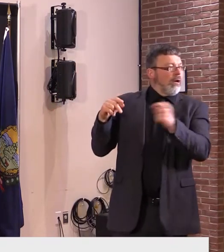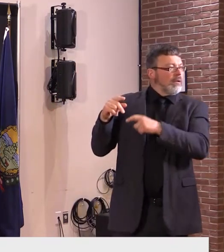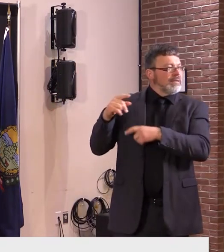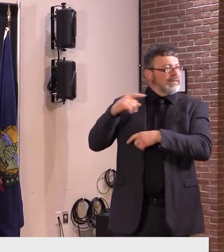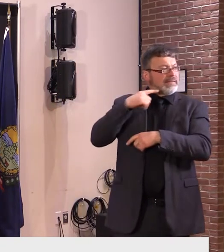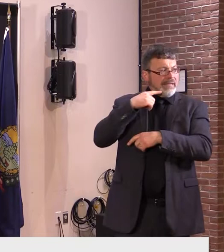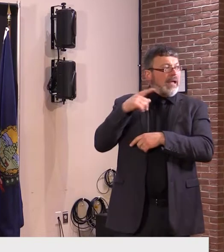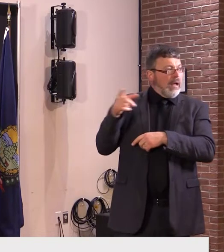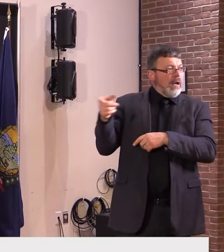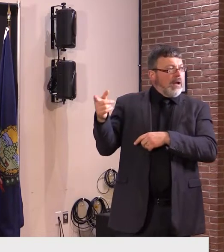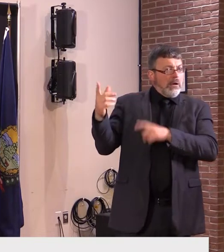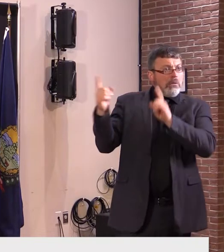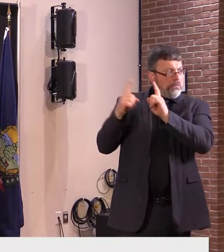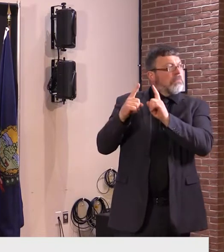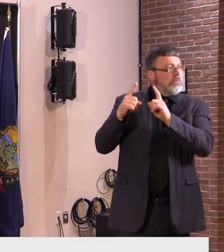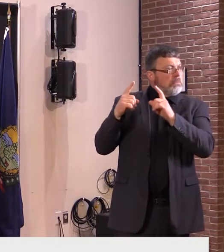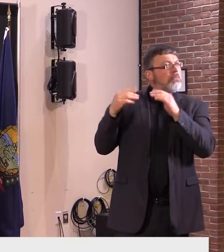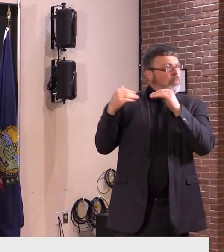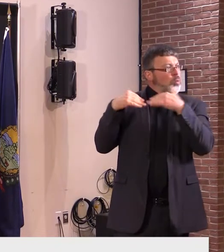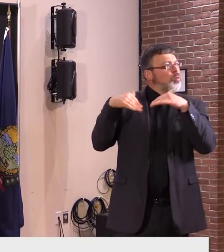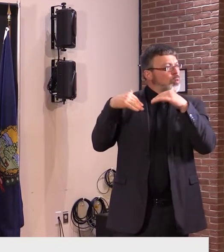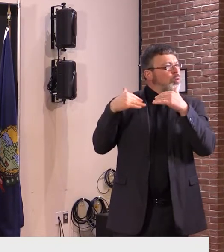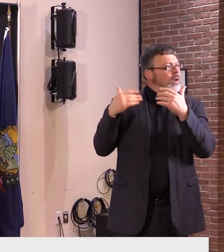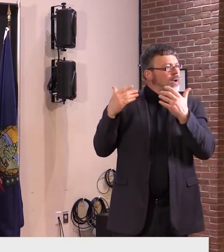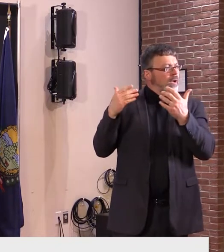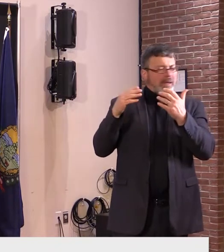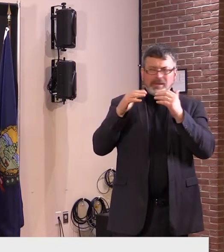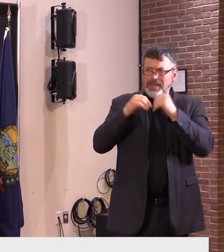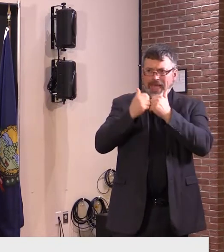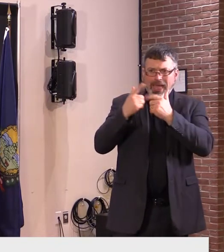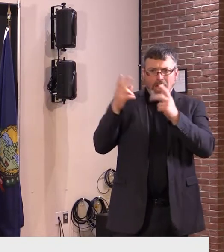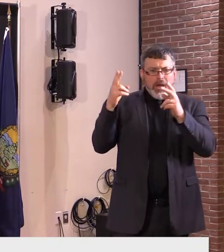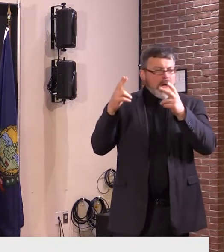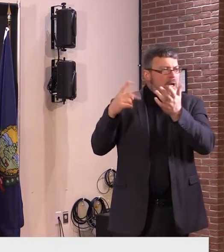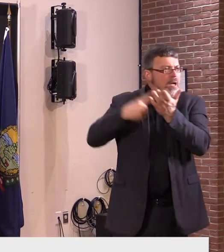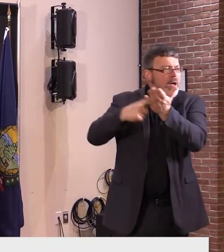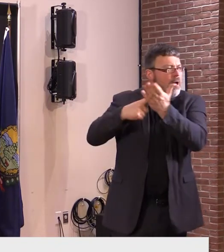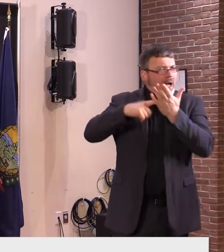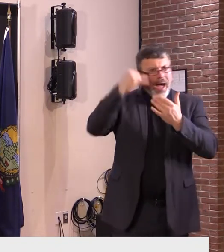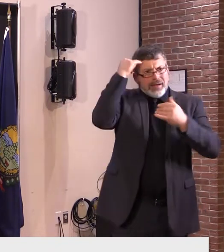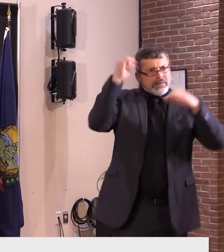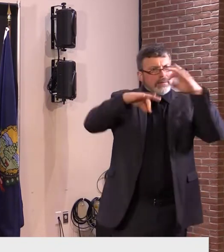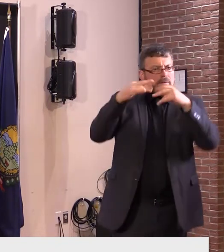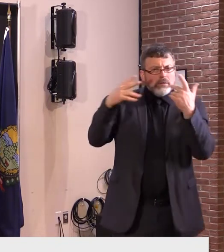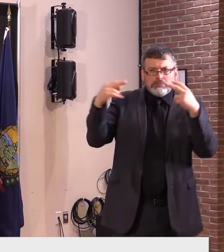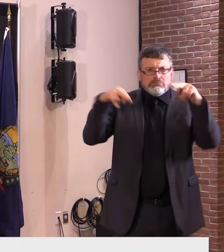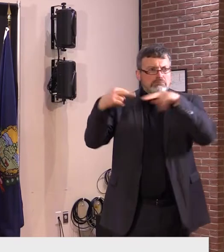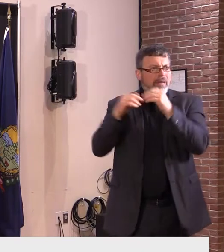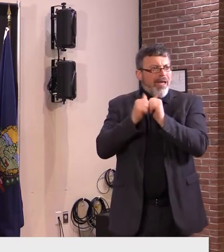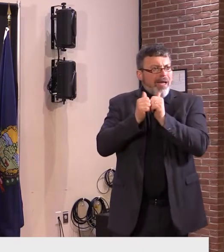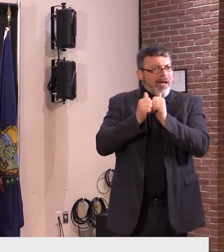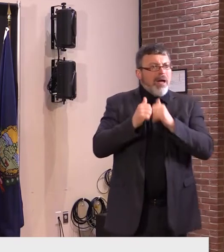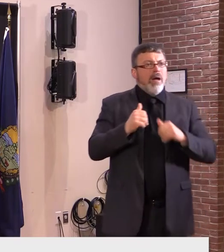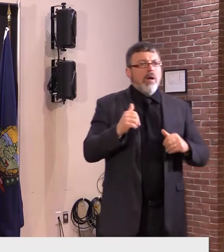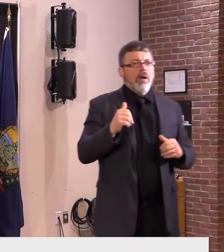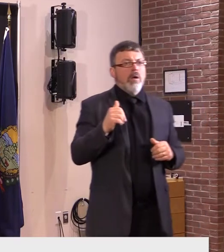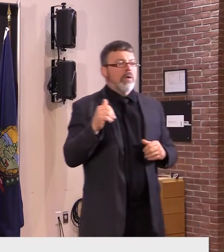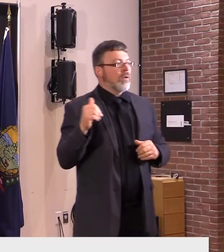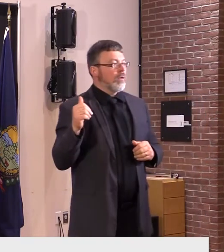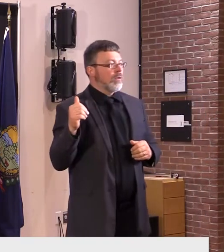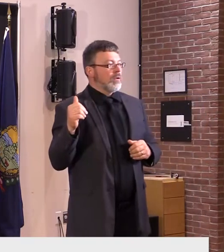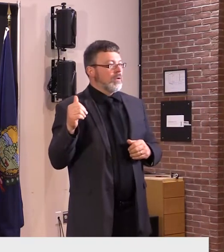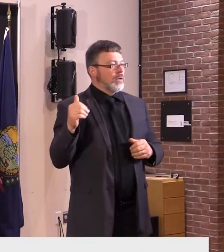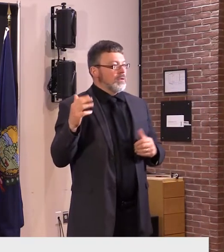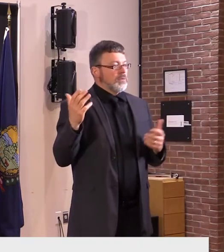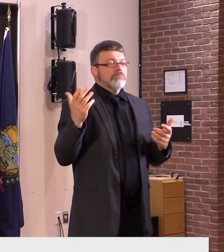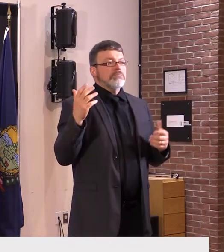Governor, what did you say that you realized you wanted to run for re-election? Is this something you knew several months ago, or just something that you knew just several weeks ago you